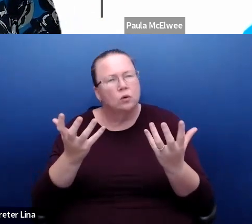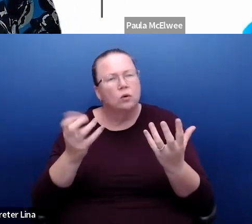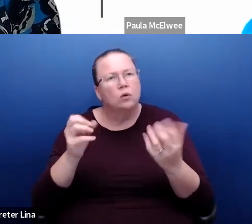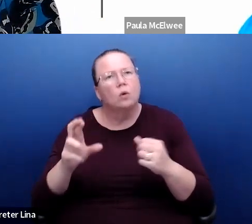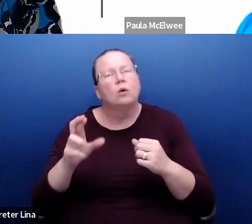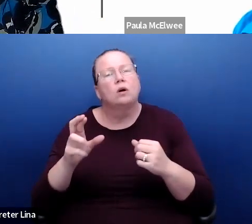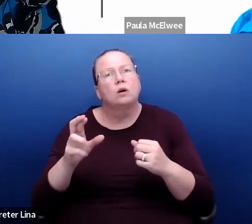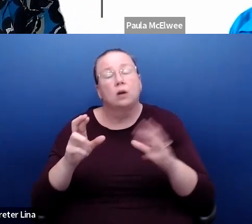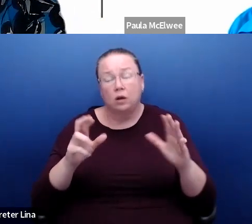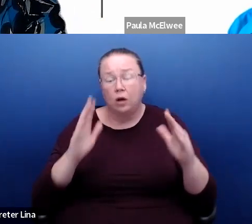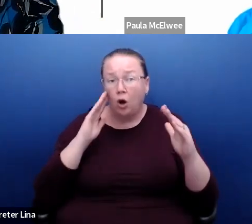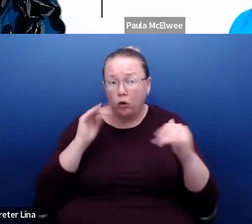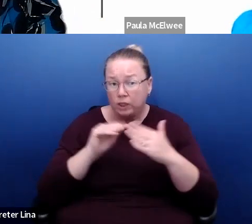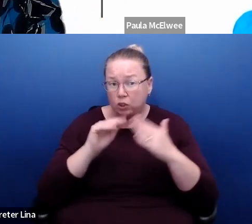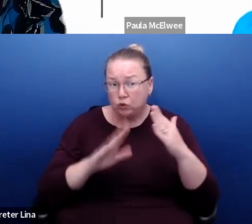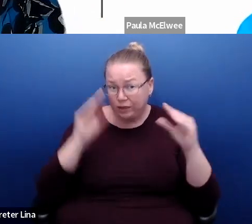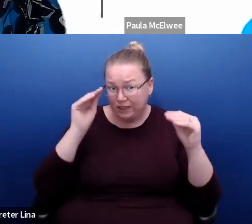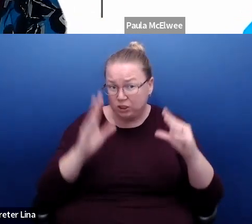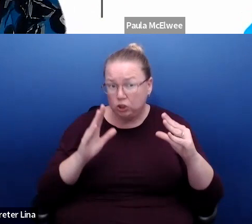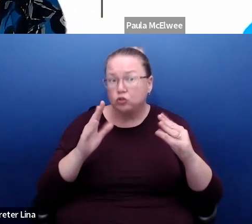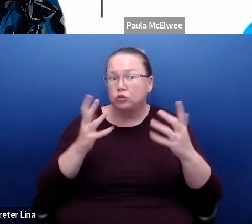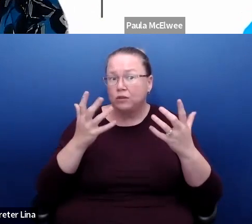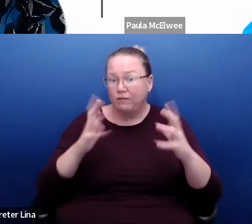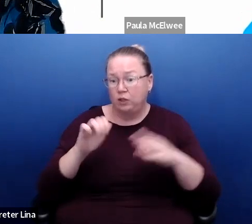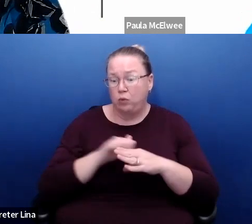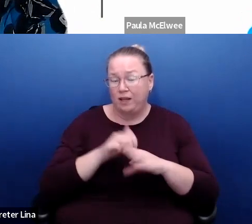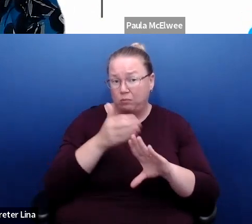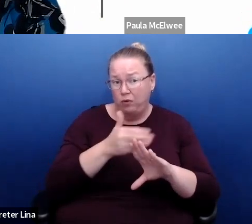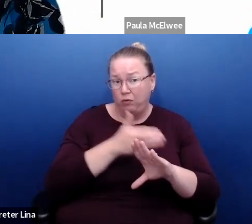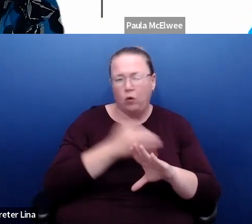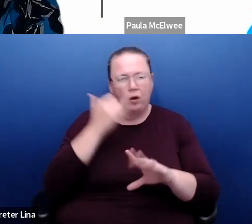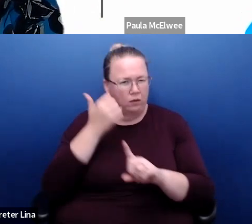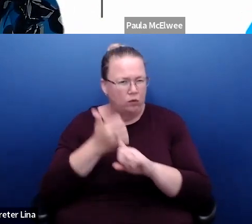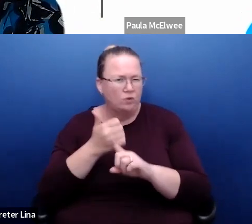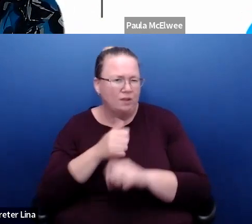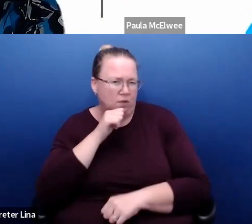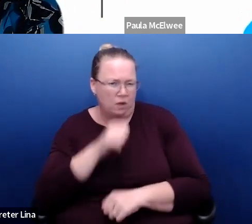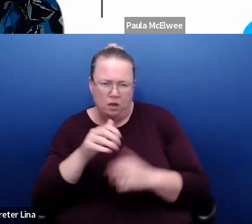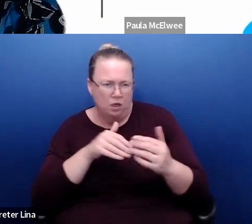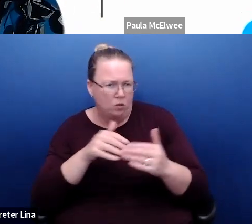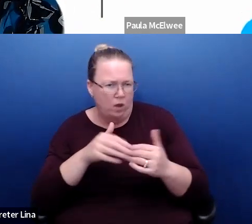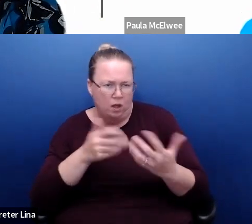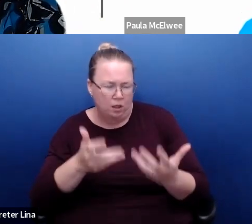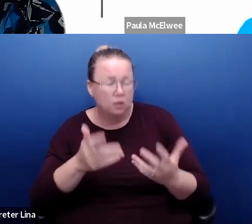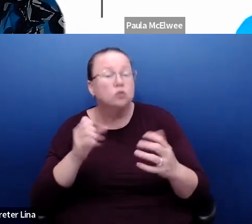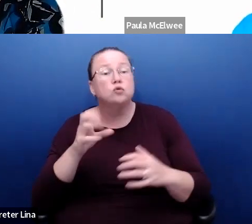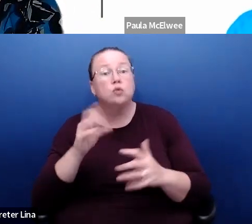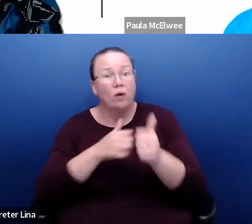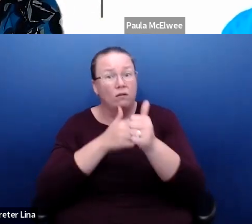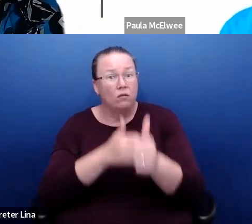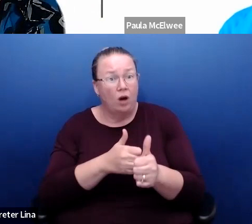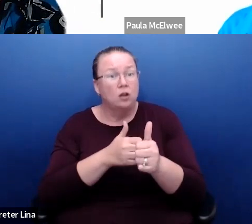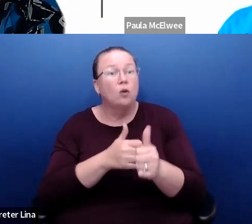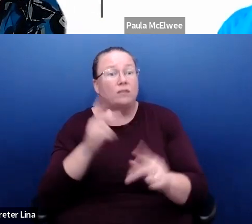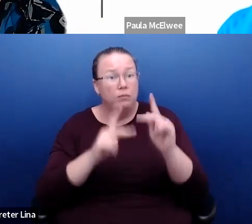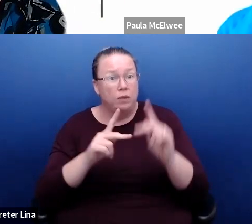at that point. Hopefully the students and the teachers have had a drill, even if you haven't. And so, you know, following the lead of the